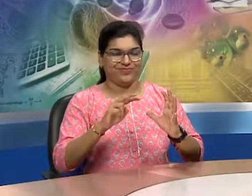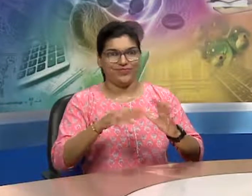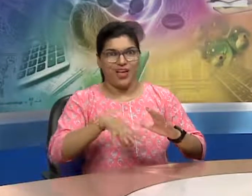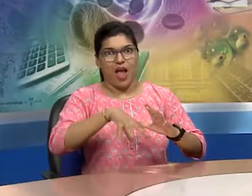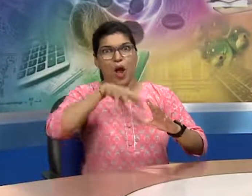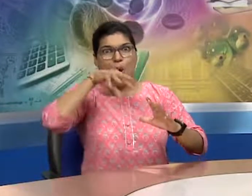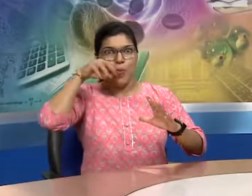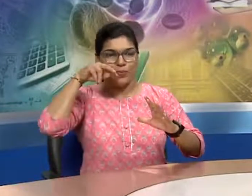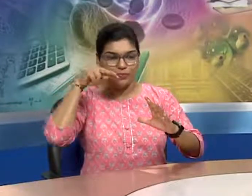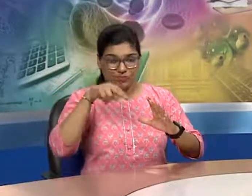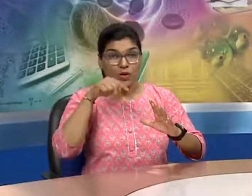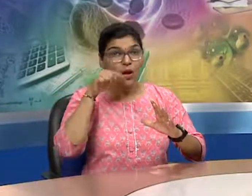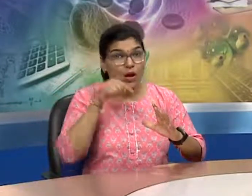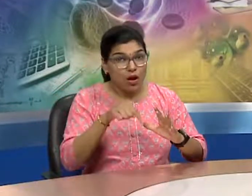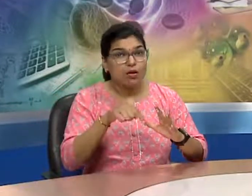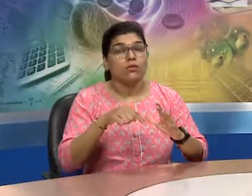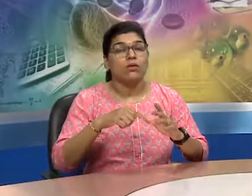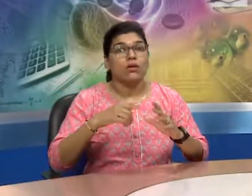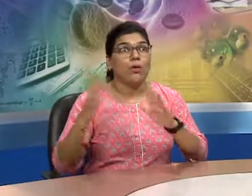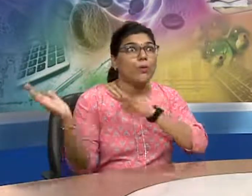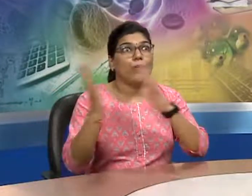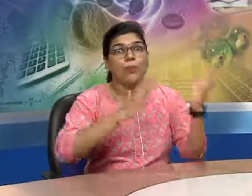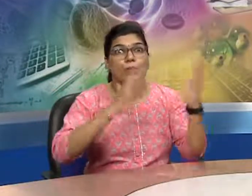Its name is biosphere.